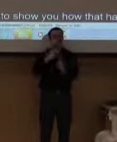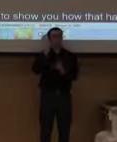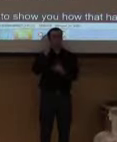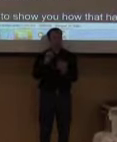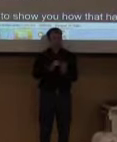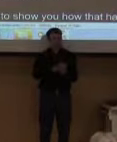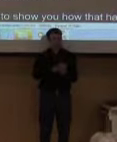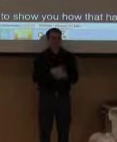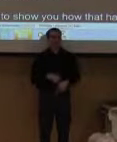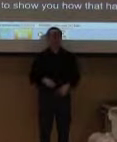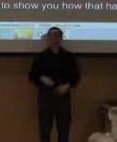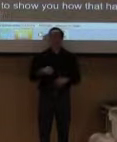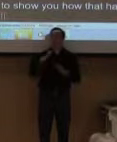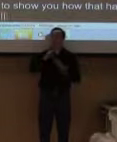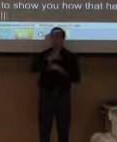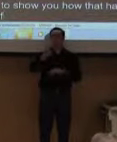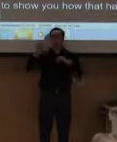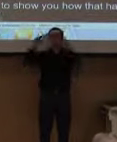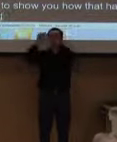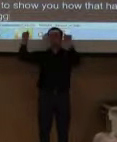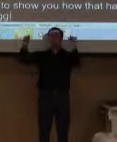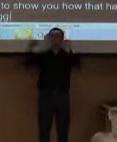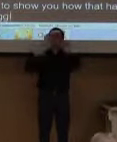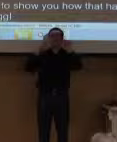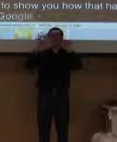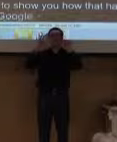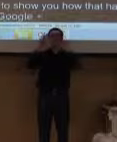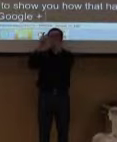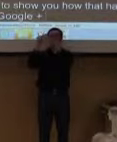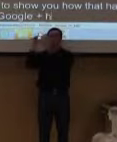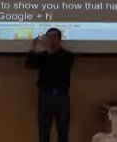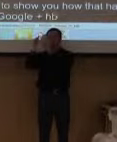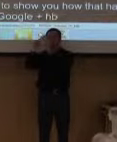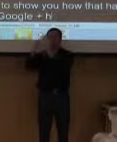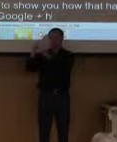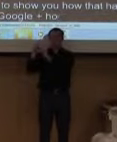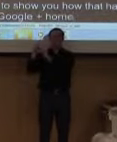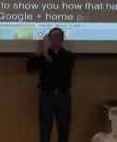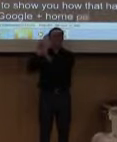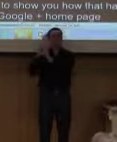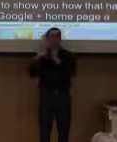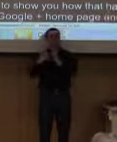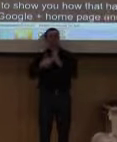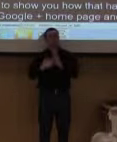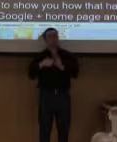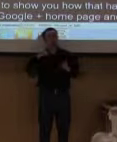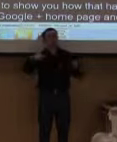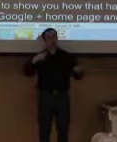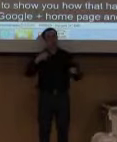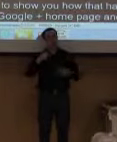homepage. In the upper right, you'll see 9 little squares there, which represent different Google Plus